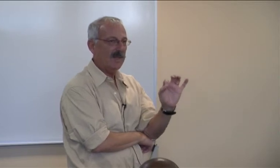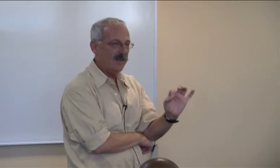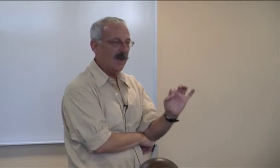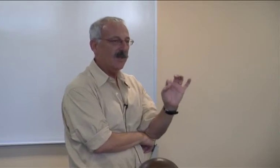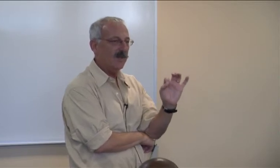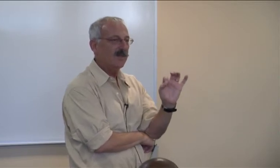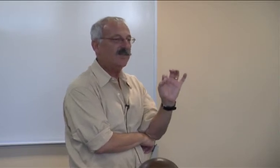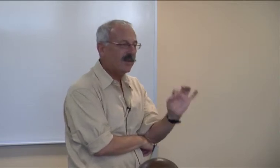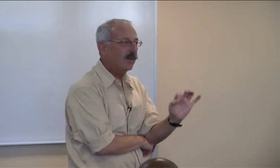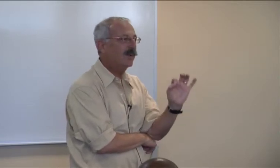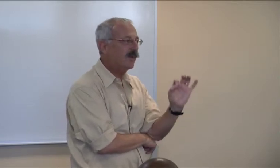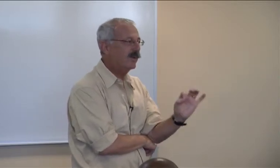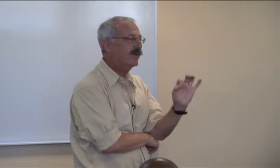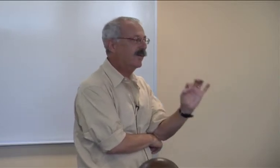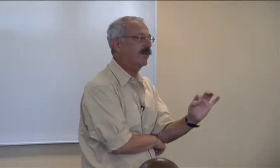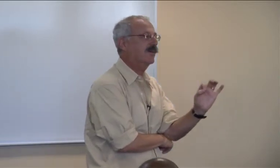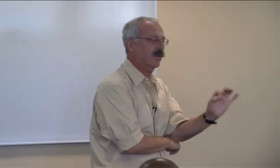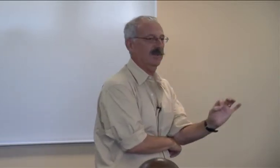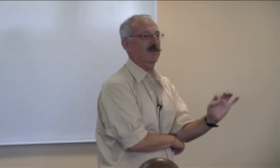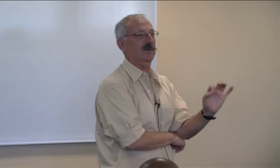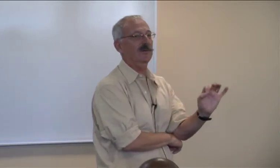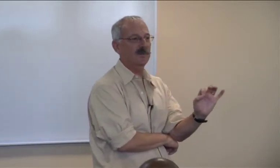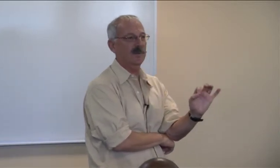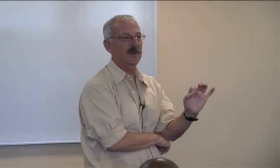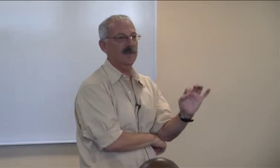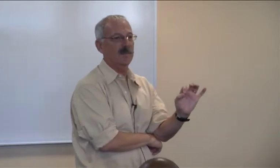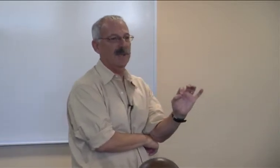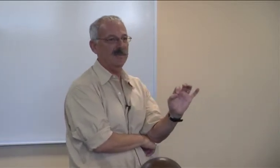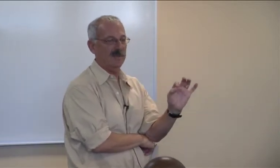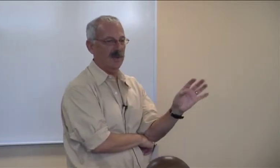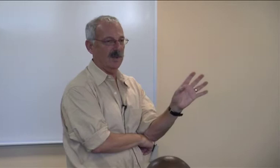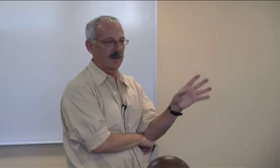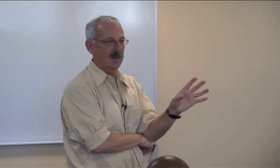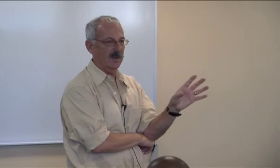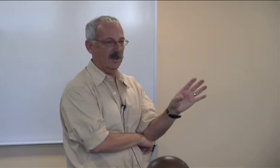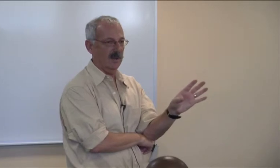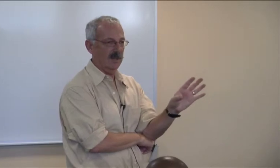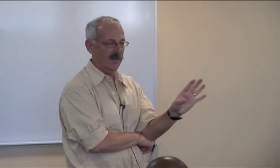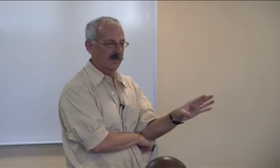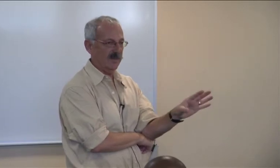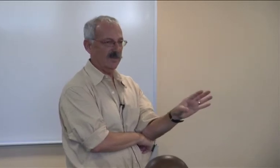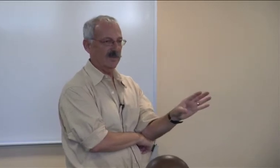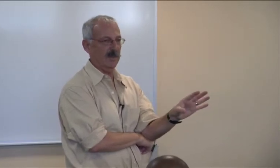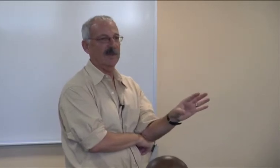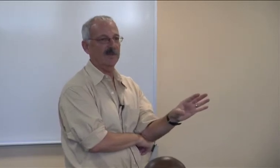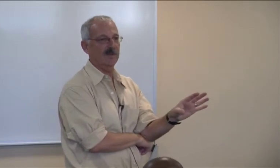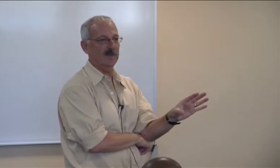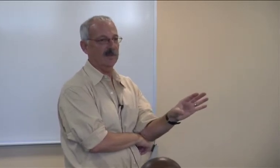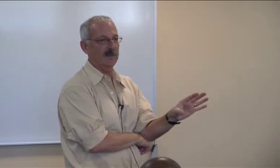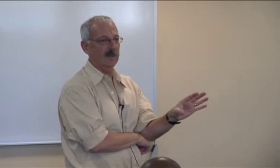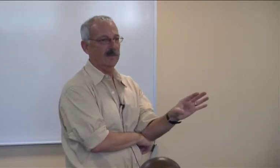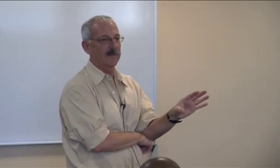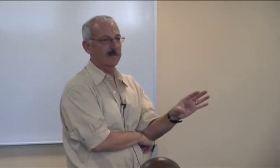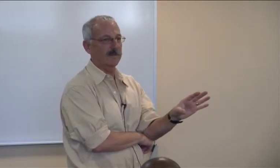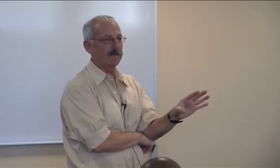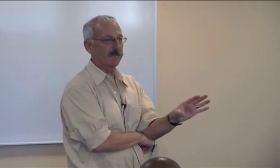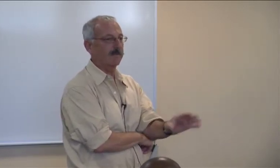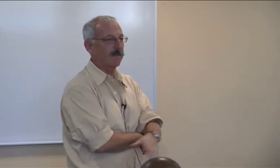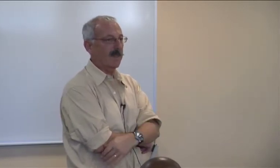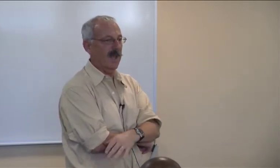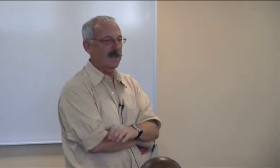achievement still returns differential returns based on in this instance, race.